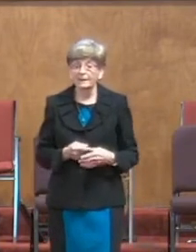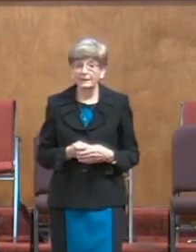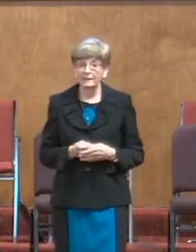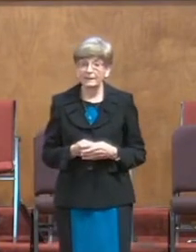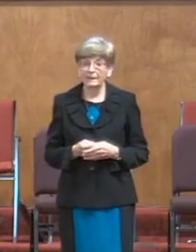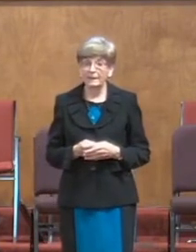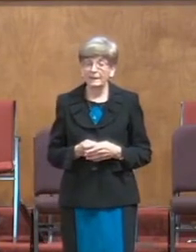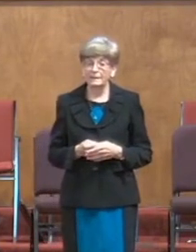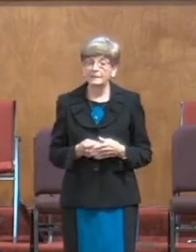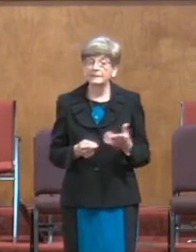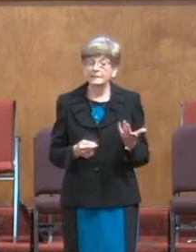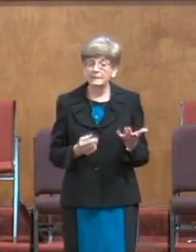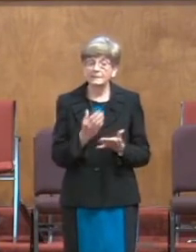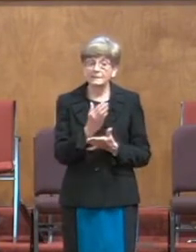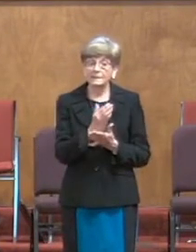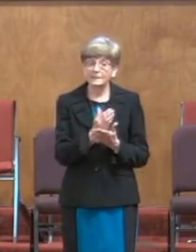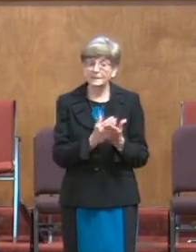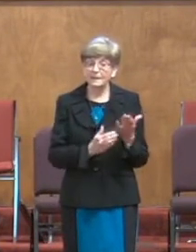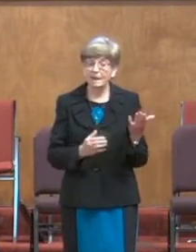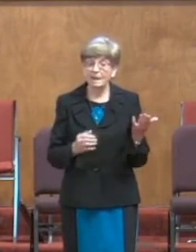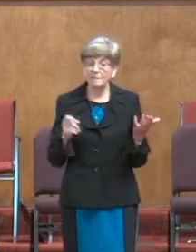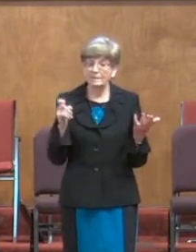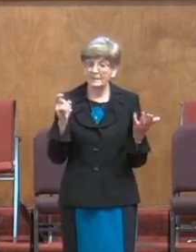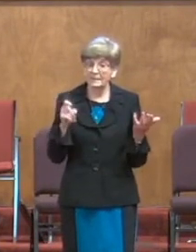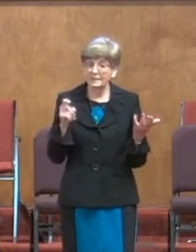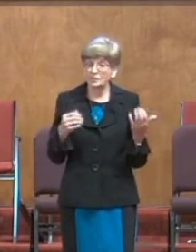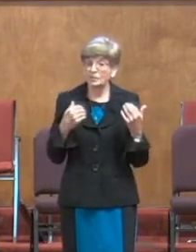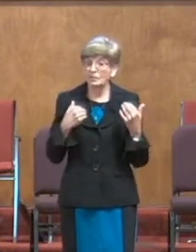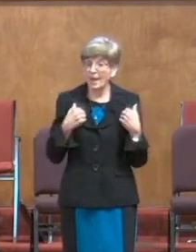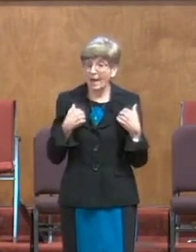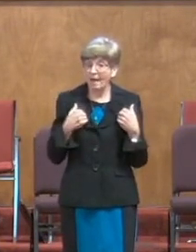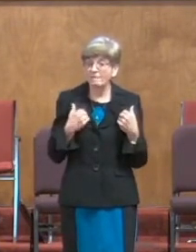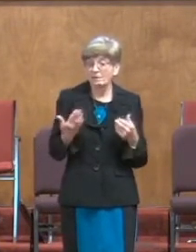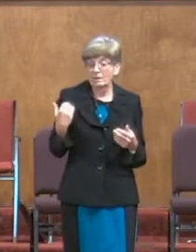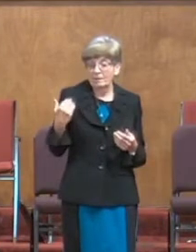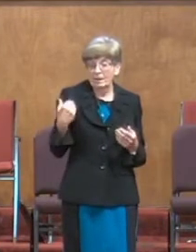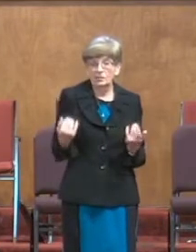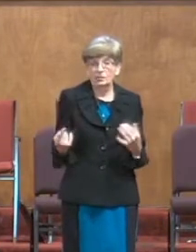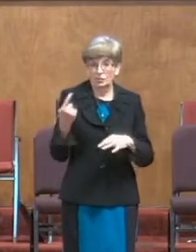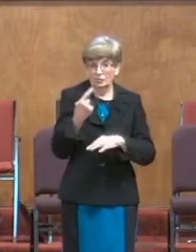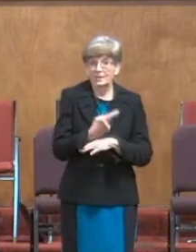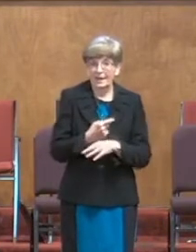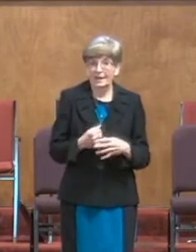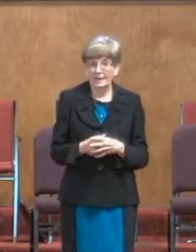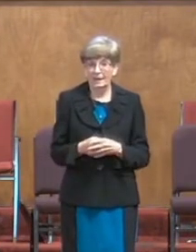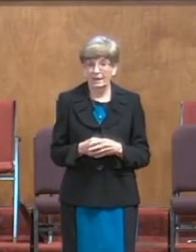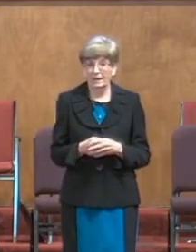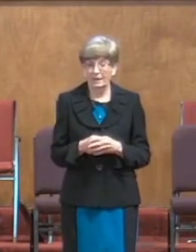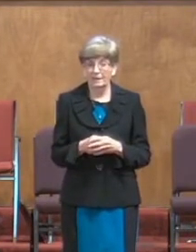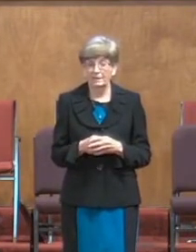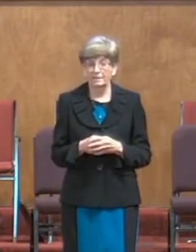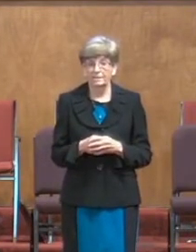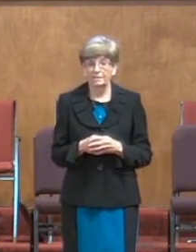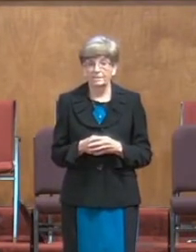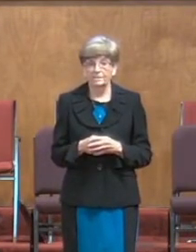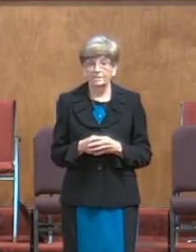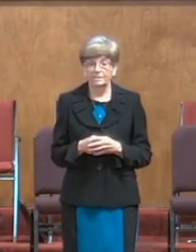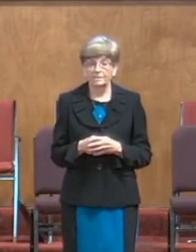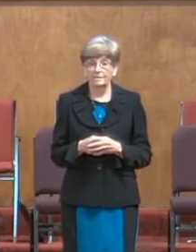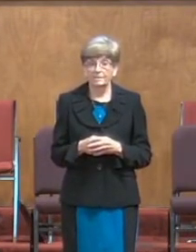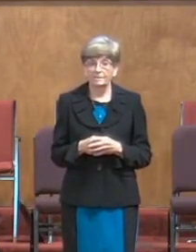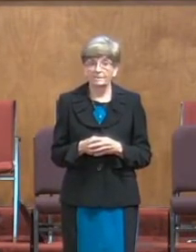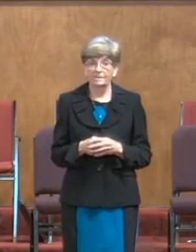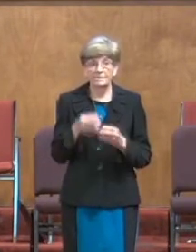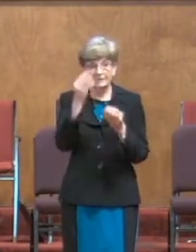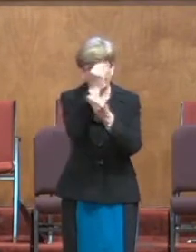Some of y'all need to have that reminder today. Be the one who embraces and hold